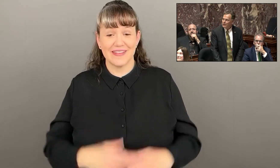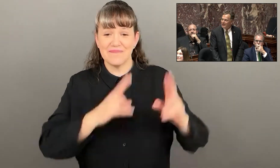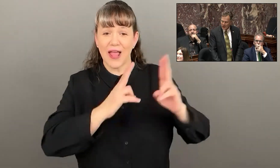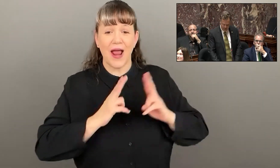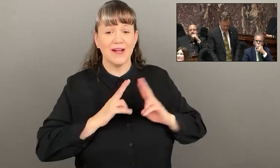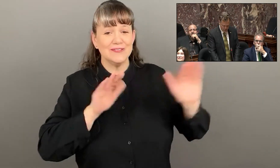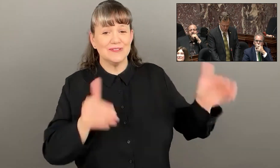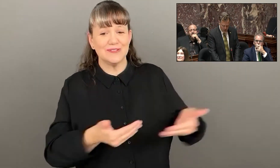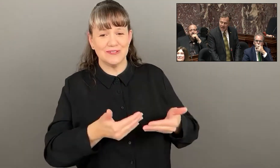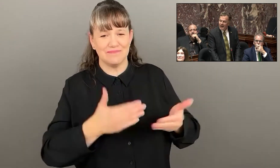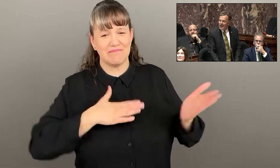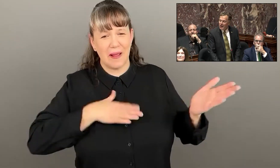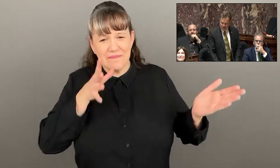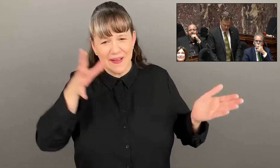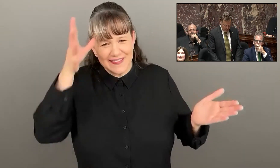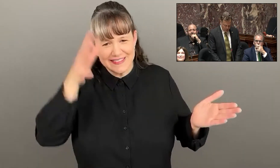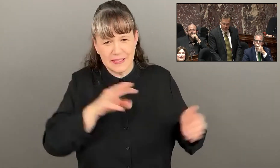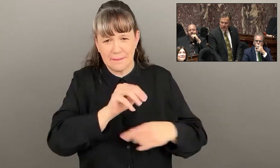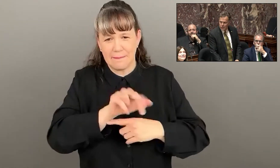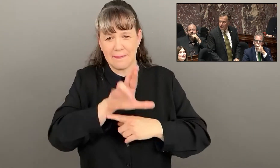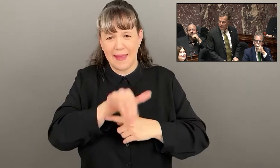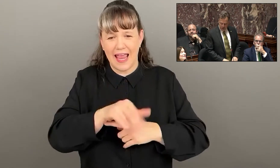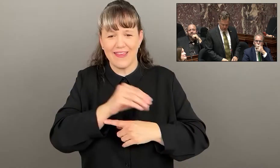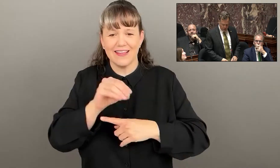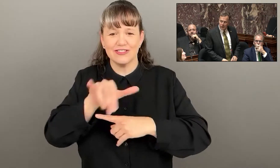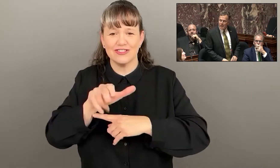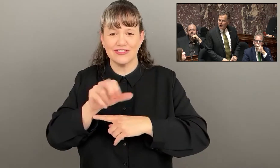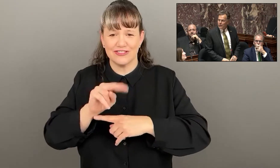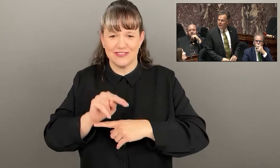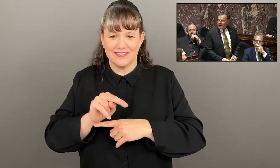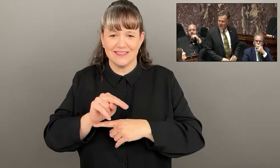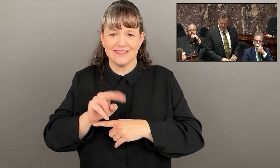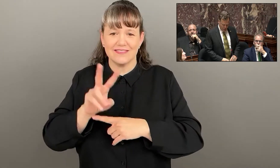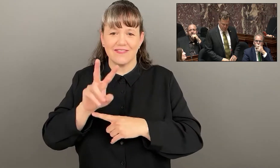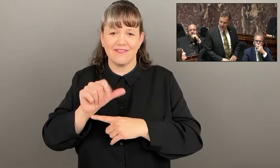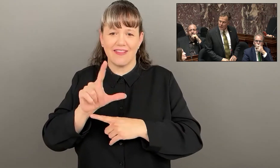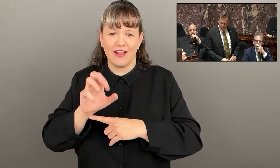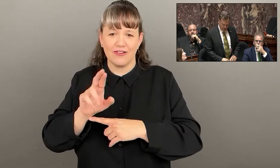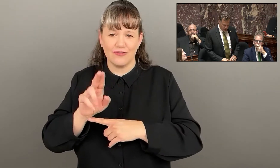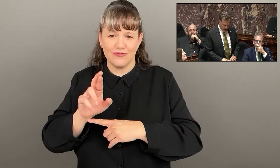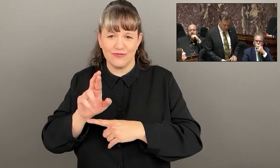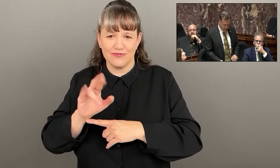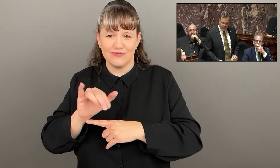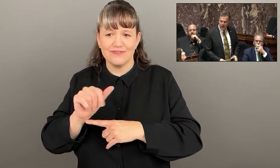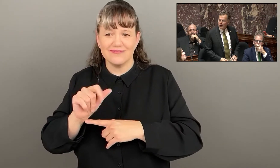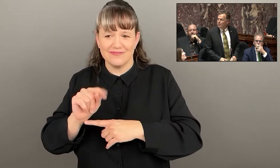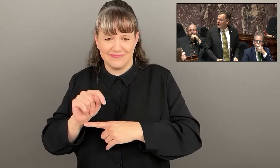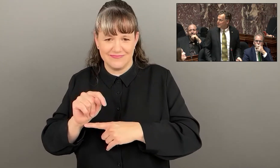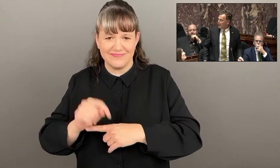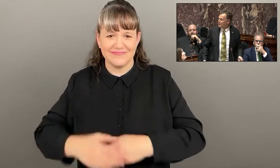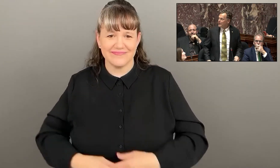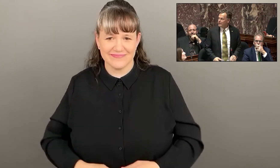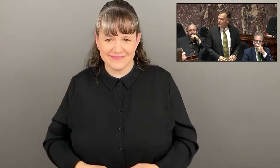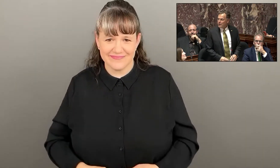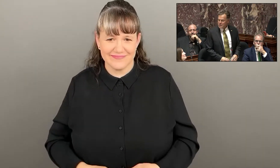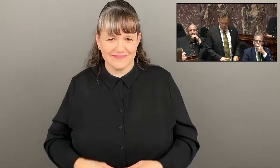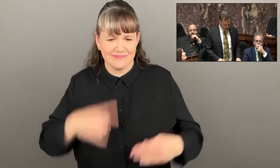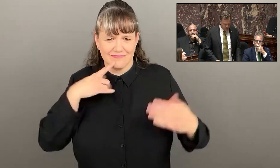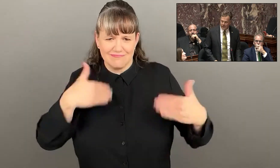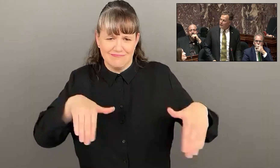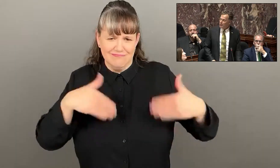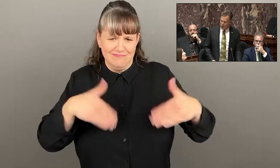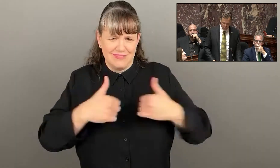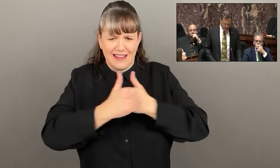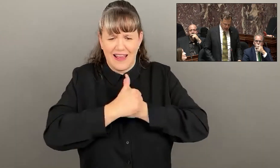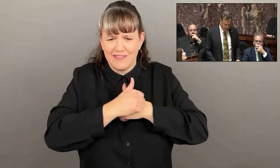Jean Valeriot, who to our loving parents and grandparents in our family. You might all be very surprised